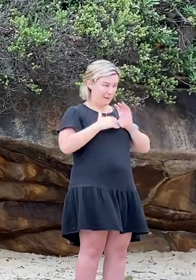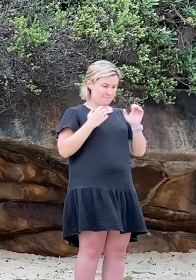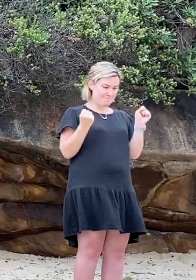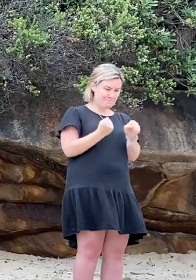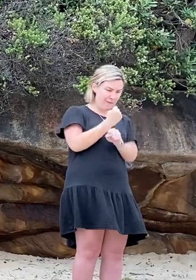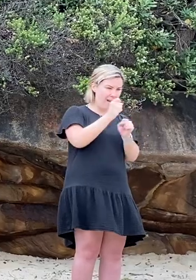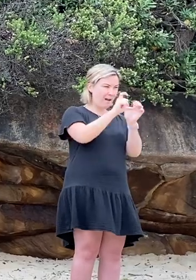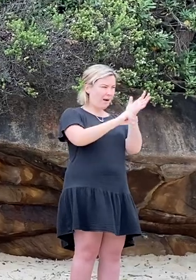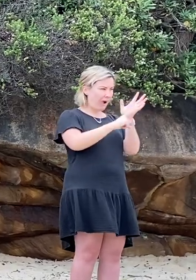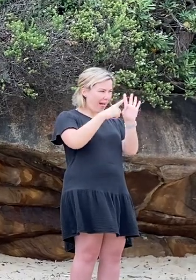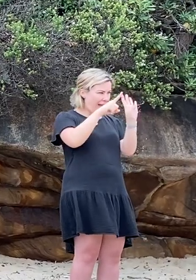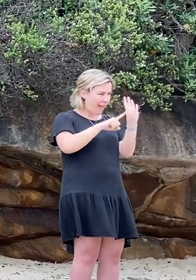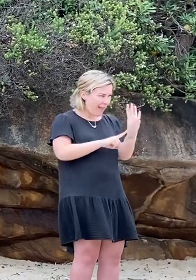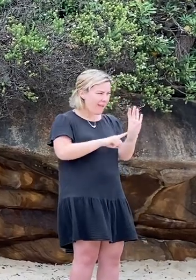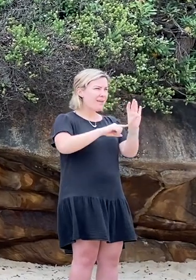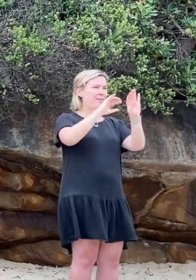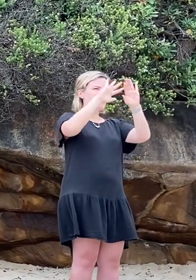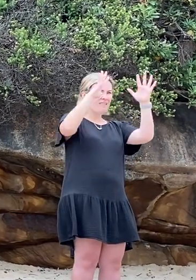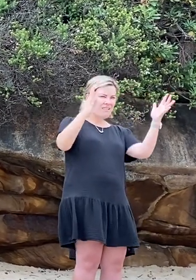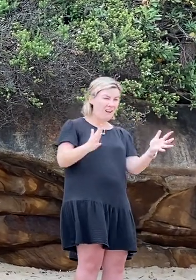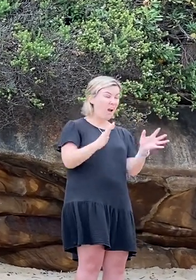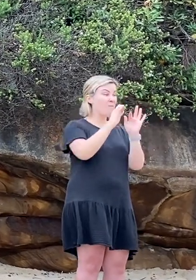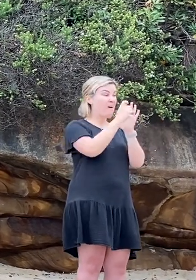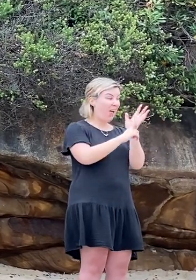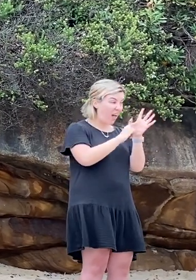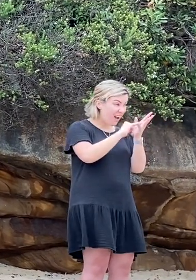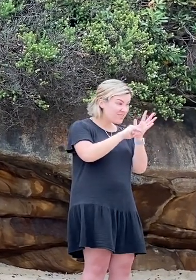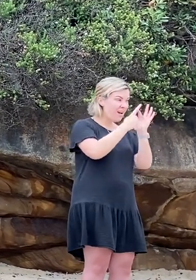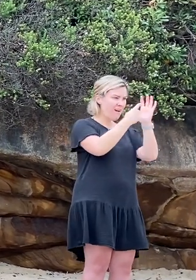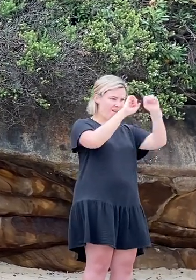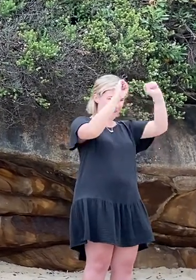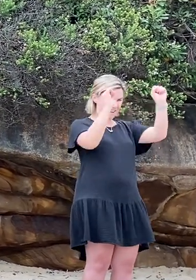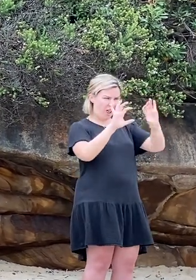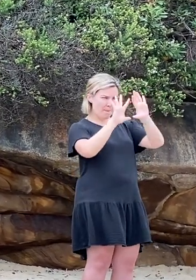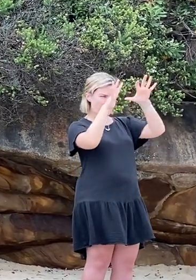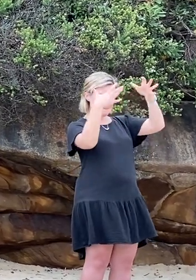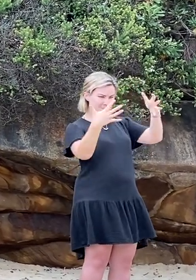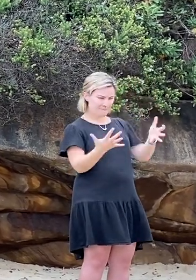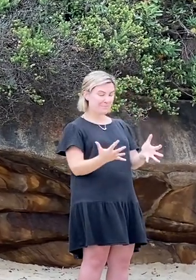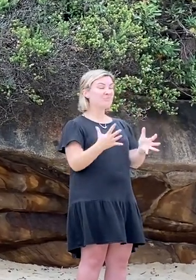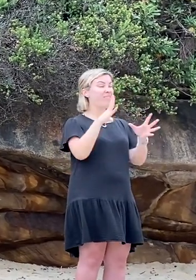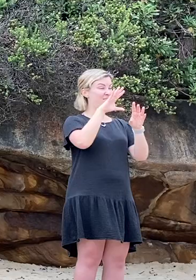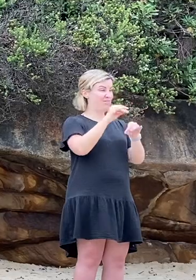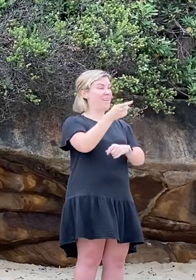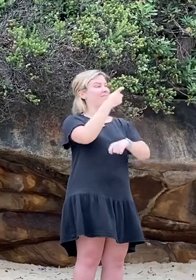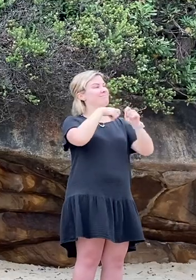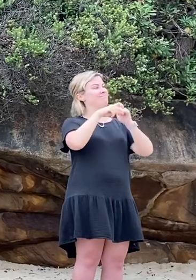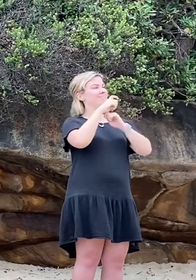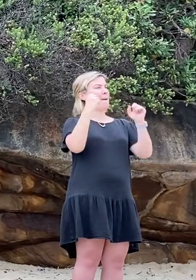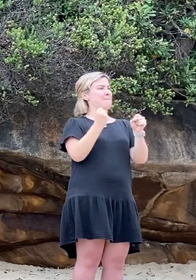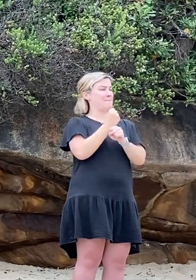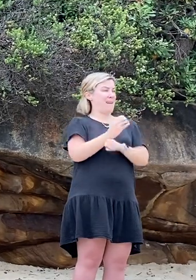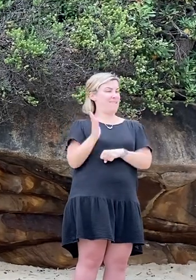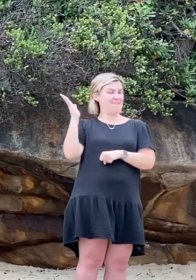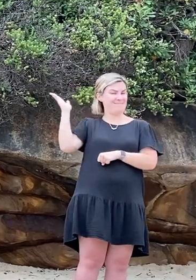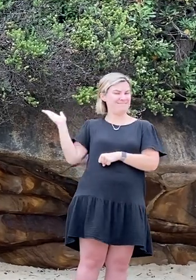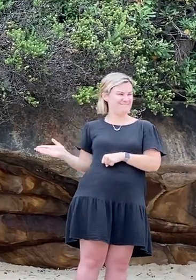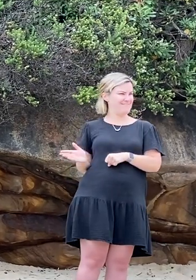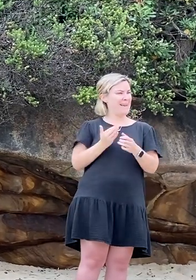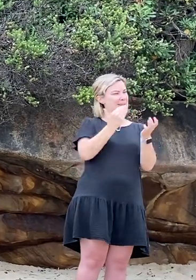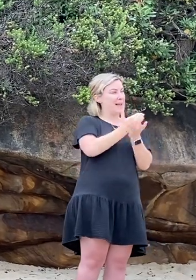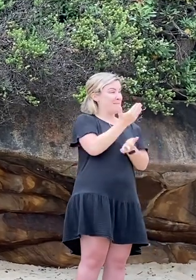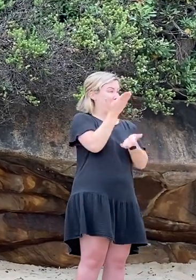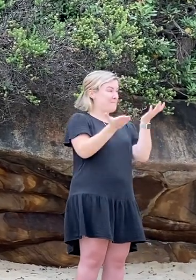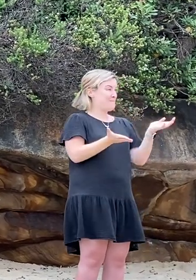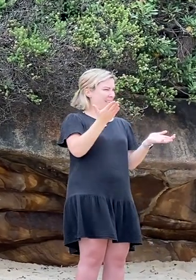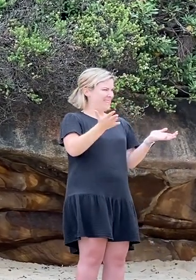plaster work for the moulding, and eventually we made this keeping the balance. And it was quite relevant because we were trying to